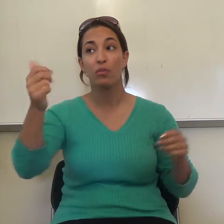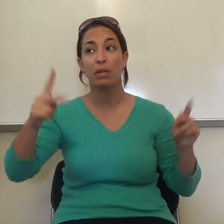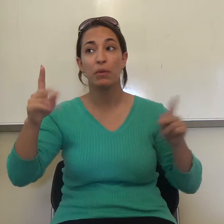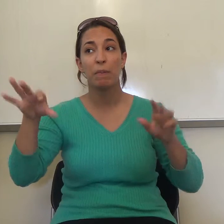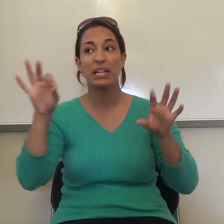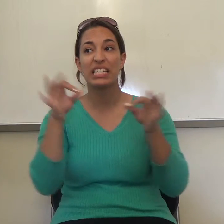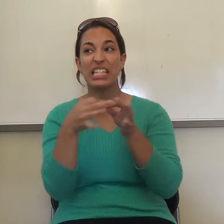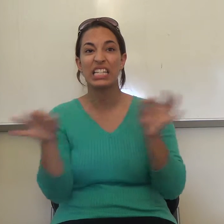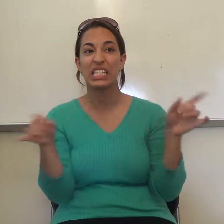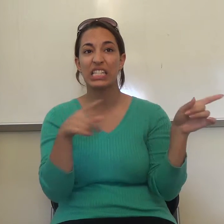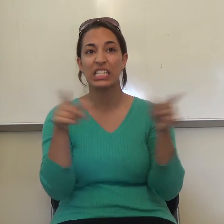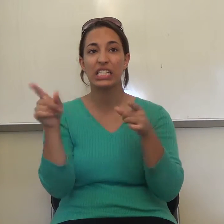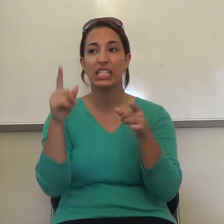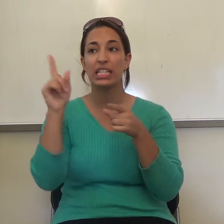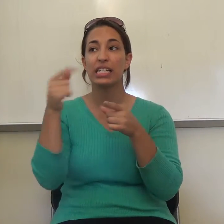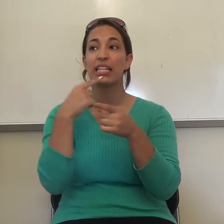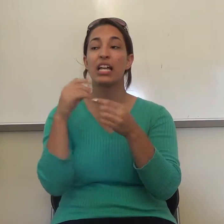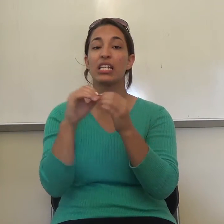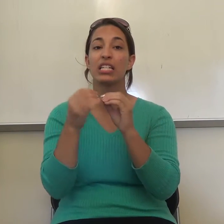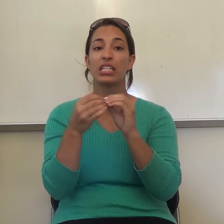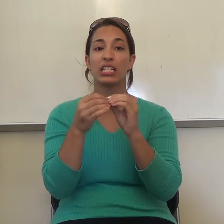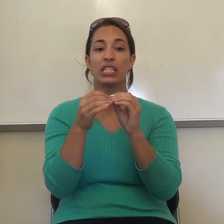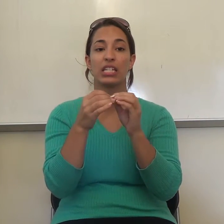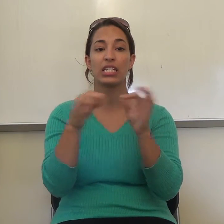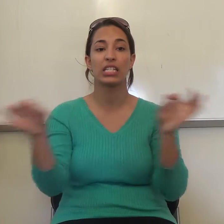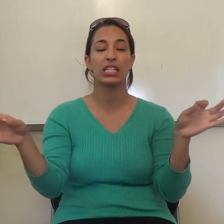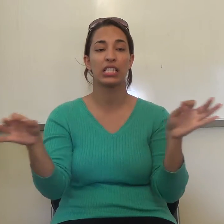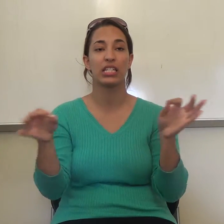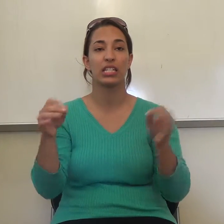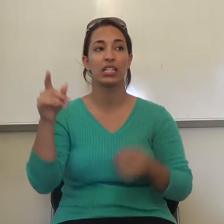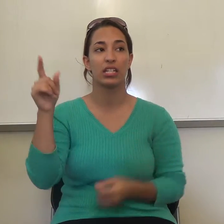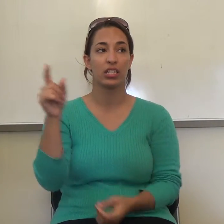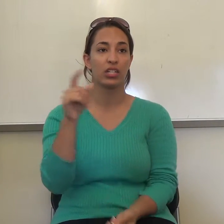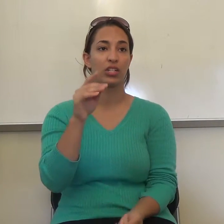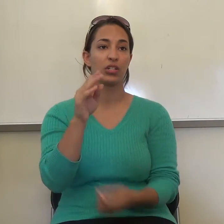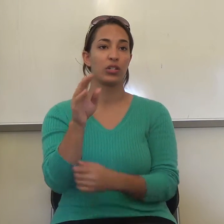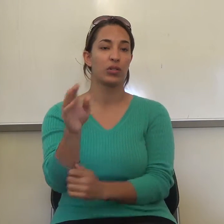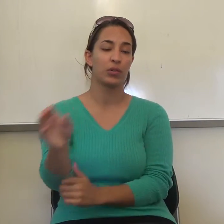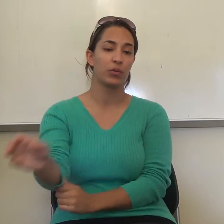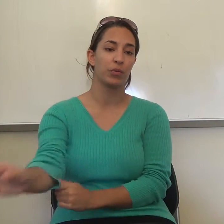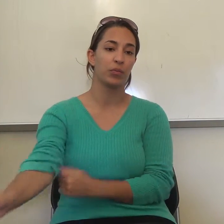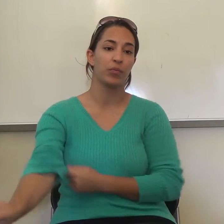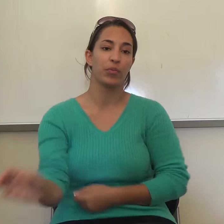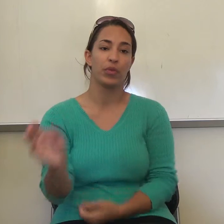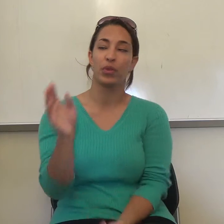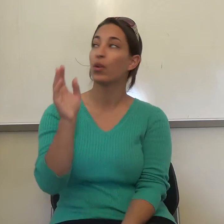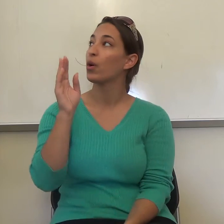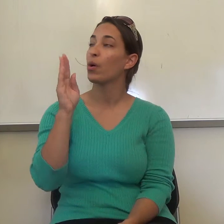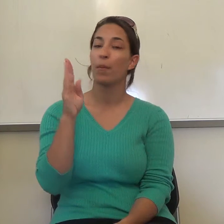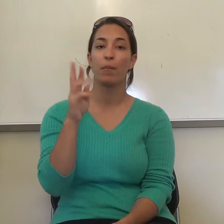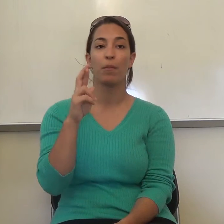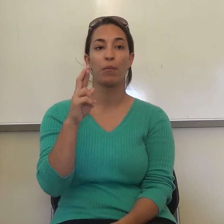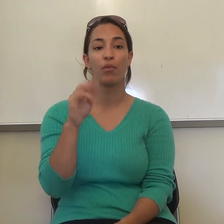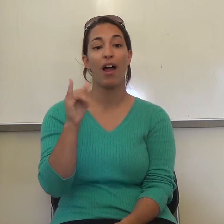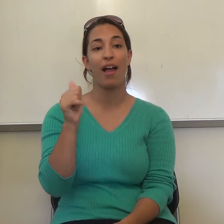Okay, number 1. Brian suggests number 1. Due to the number of